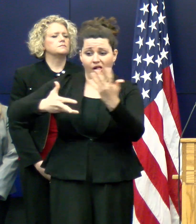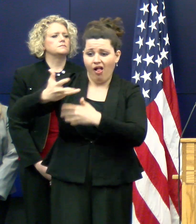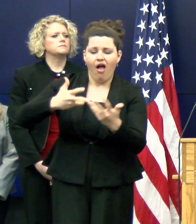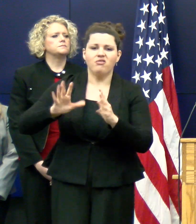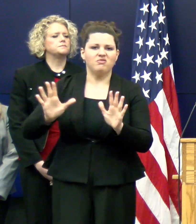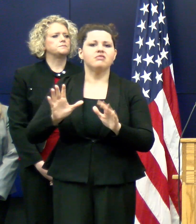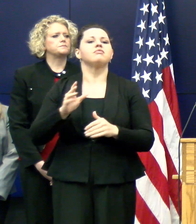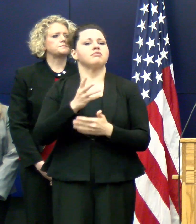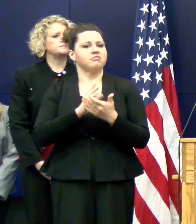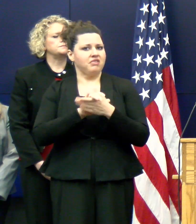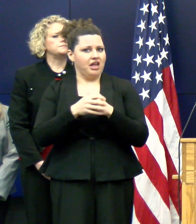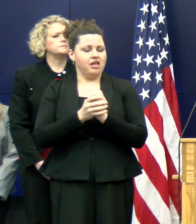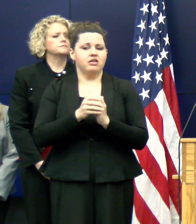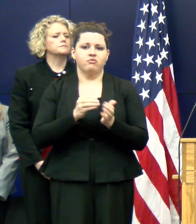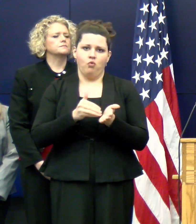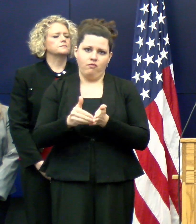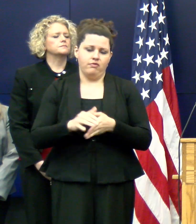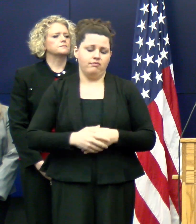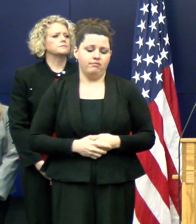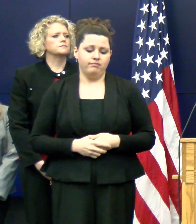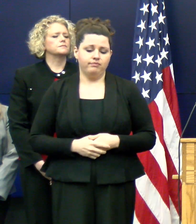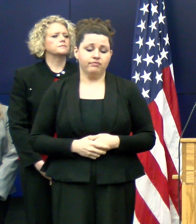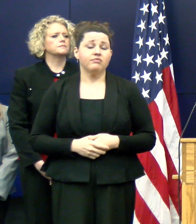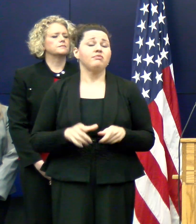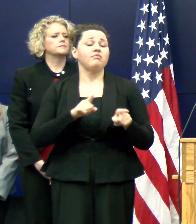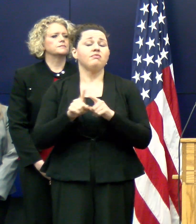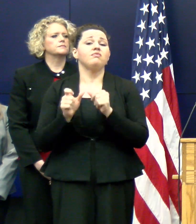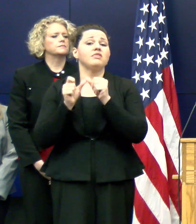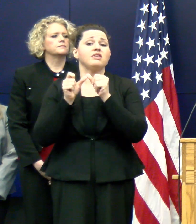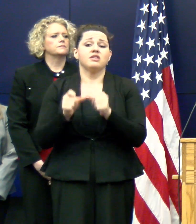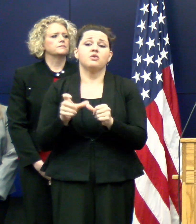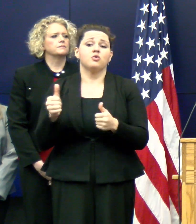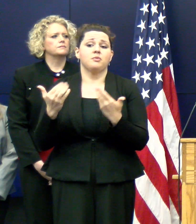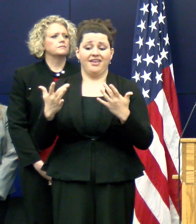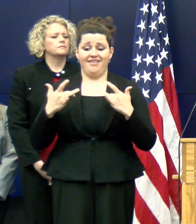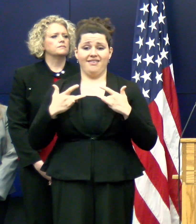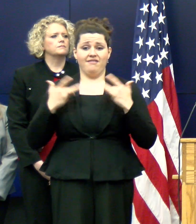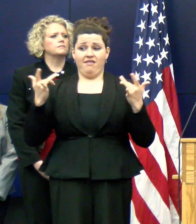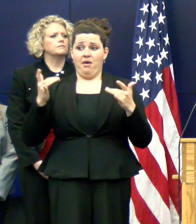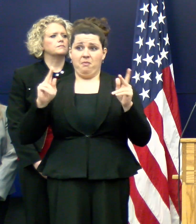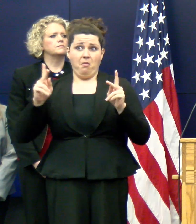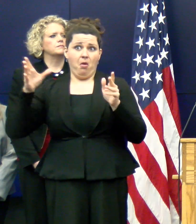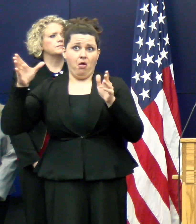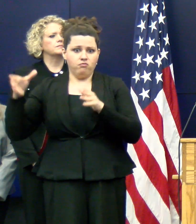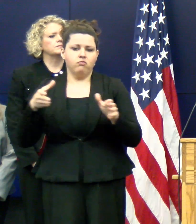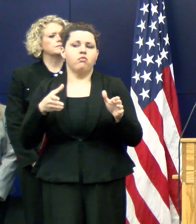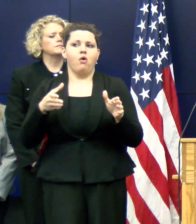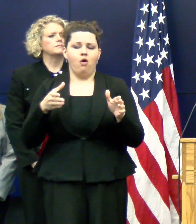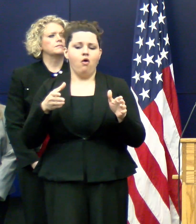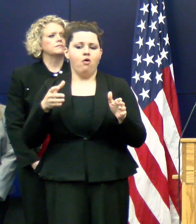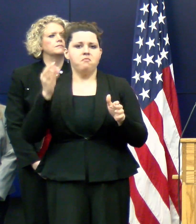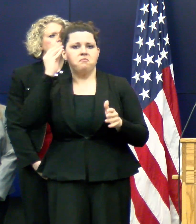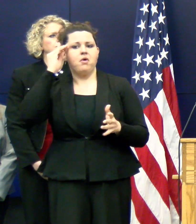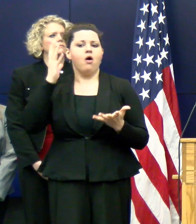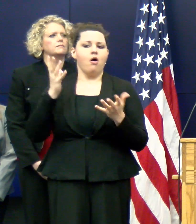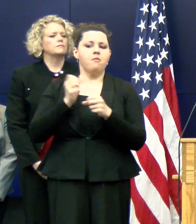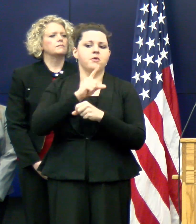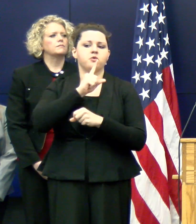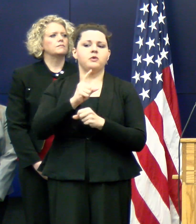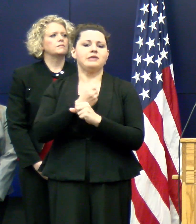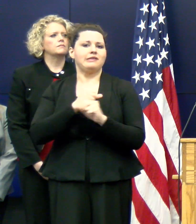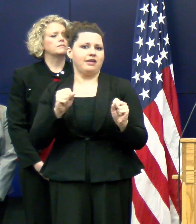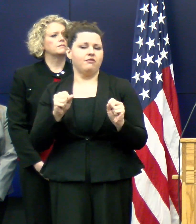as often. We're also going to continue to recommend that event organizers prepare as well. They need to ensure that they